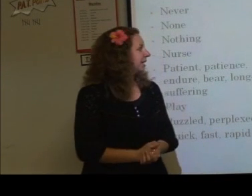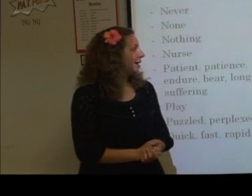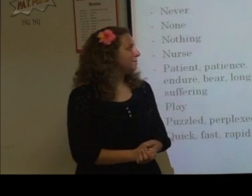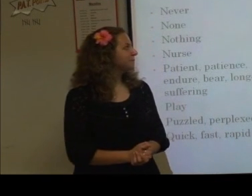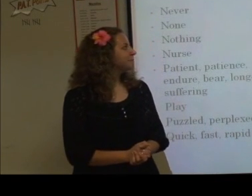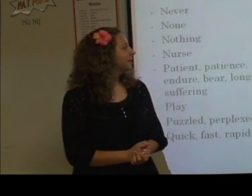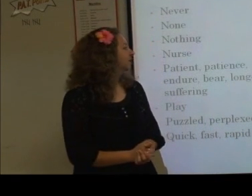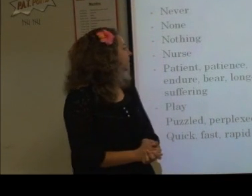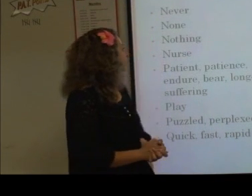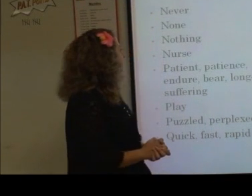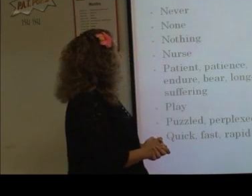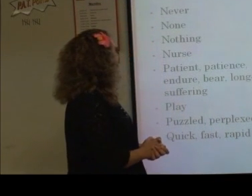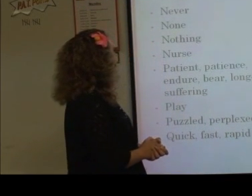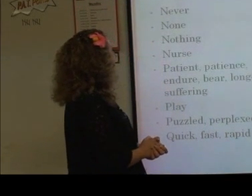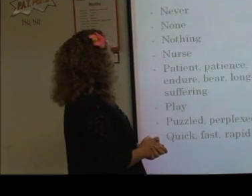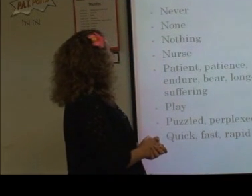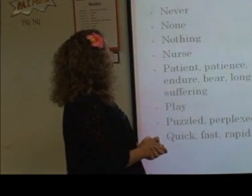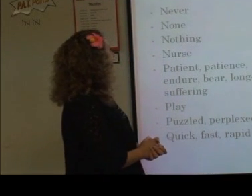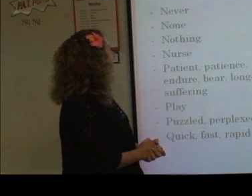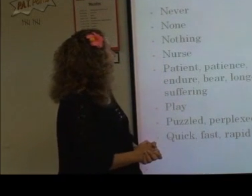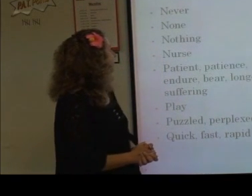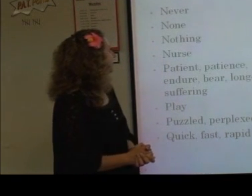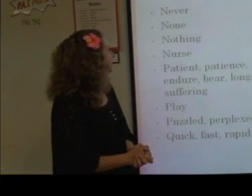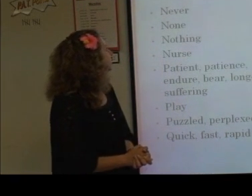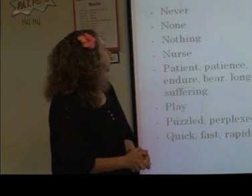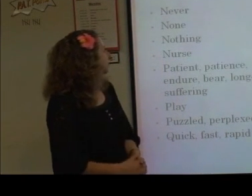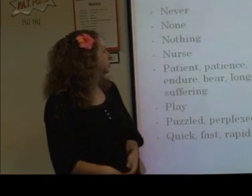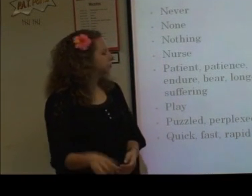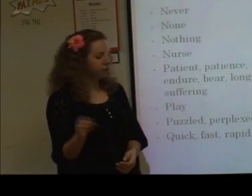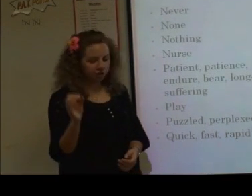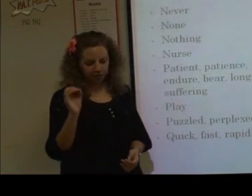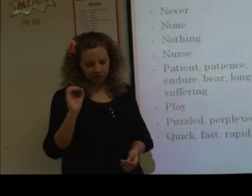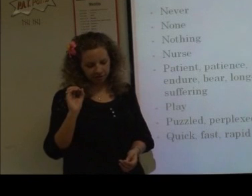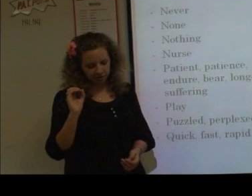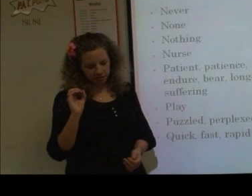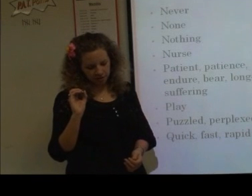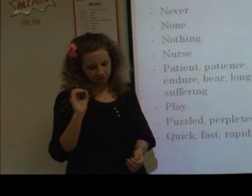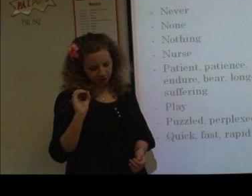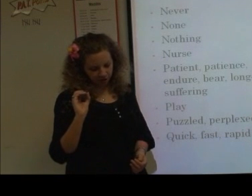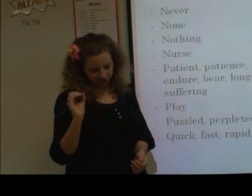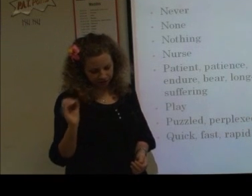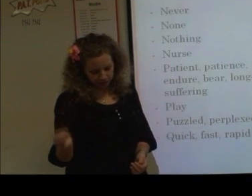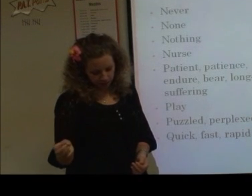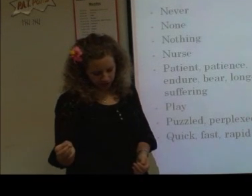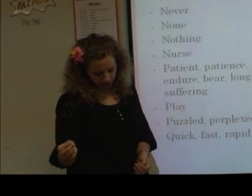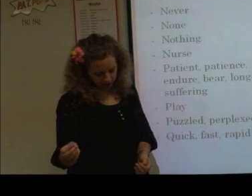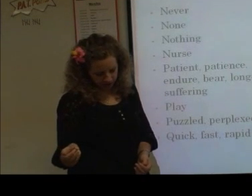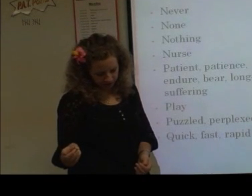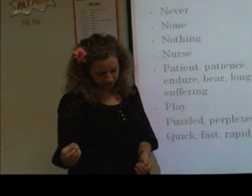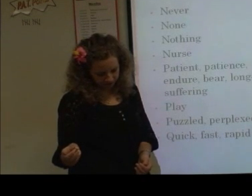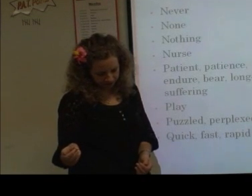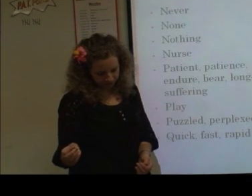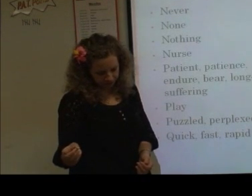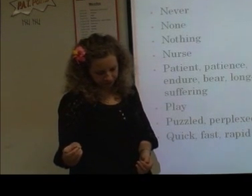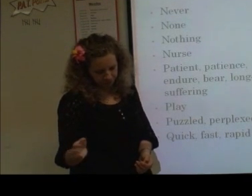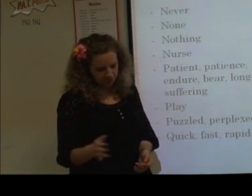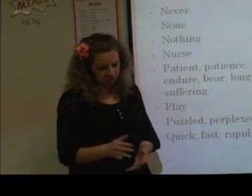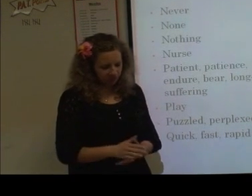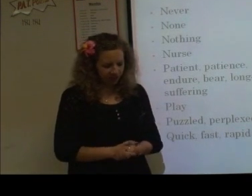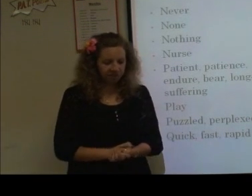Okay, then we have, okay, so they're calling this one none. Okay,